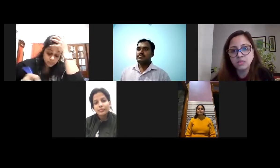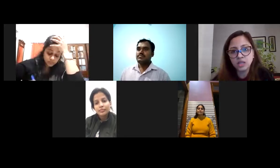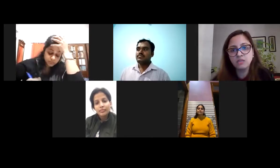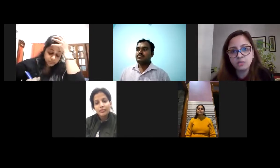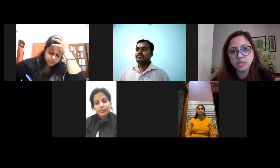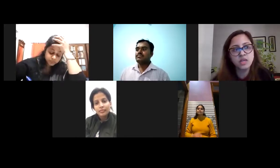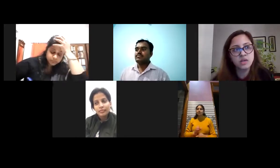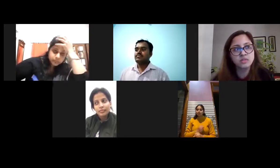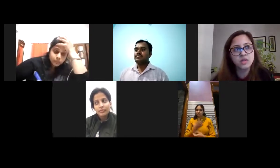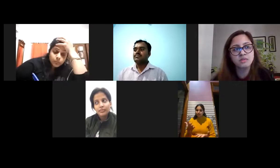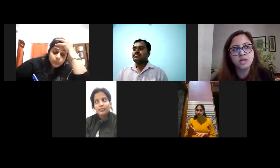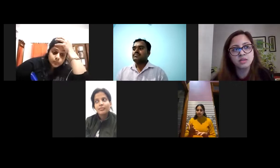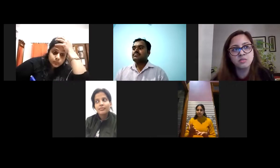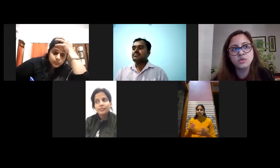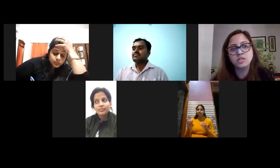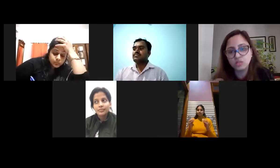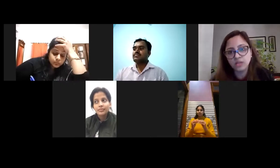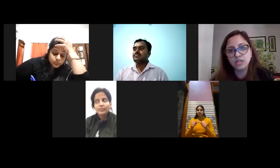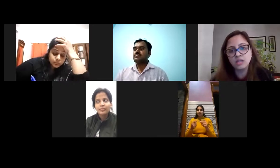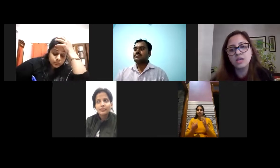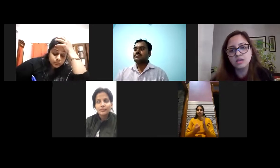creating something for Bertha, was rather more